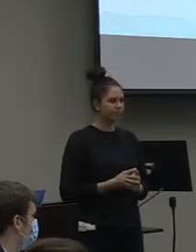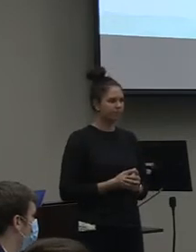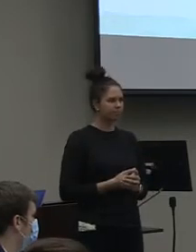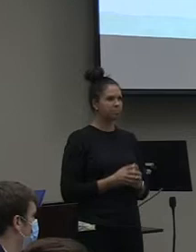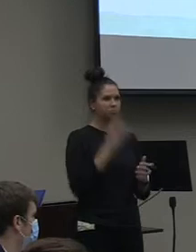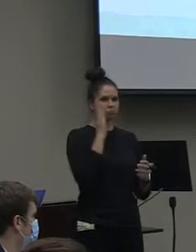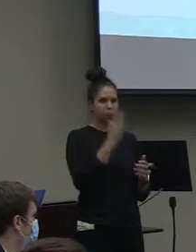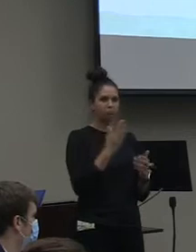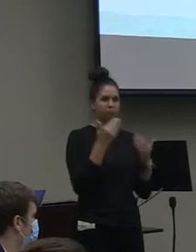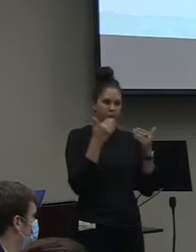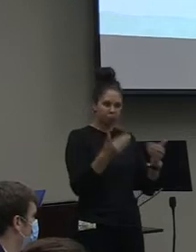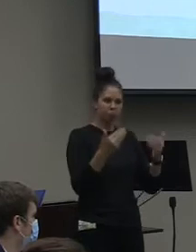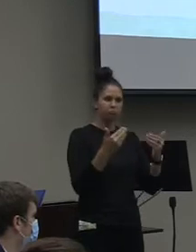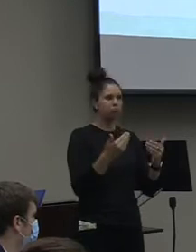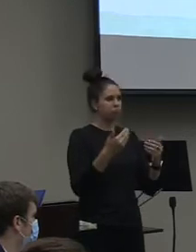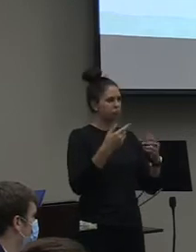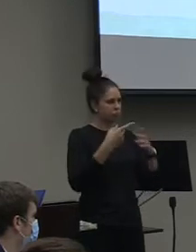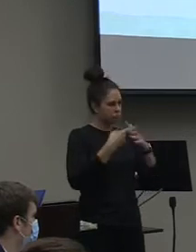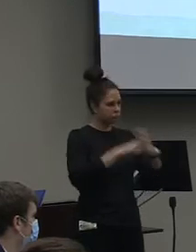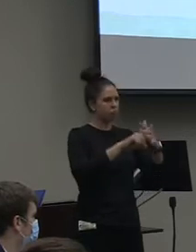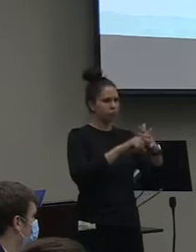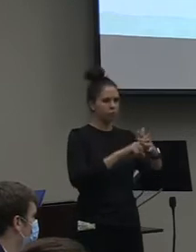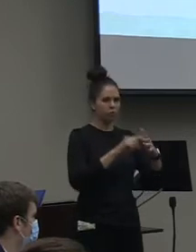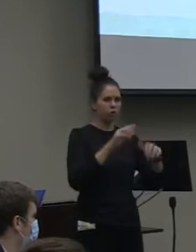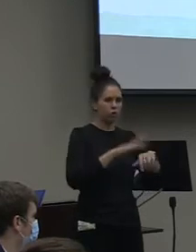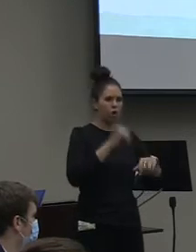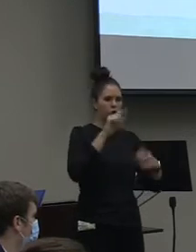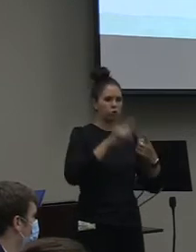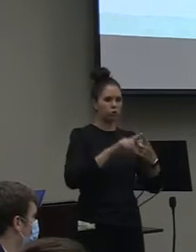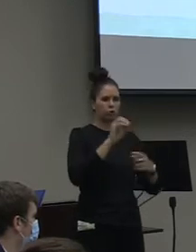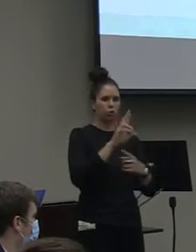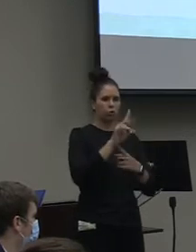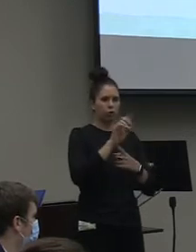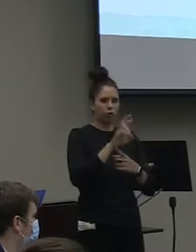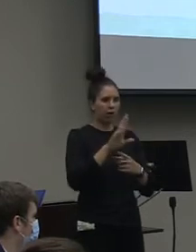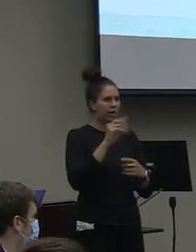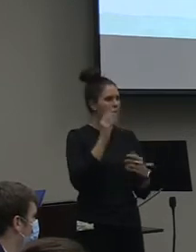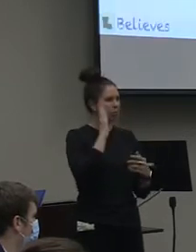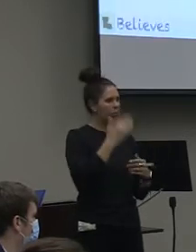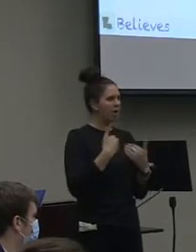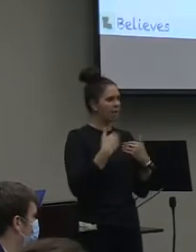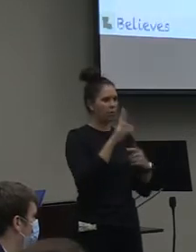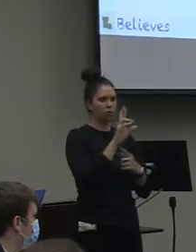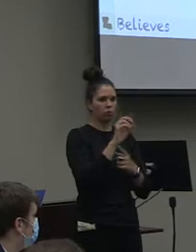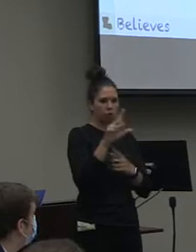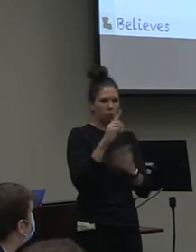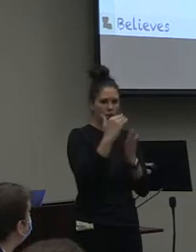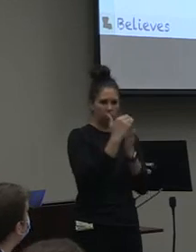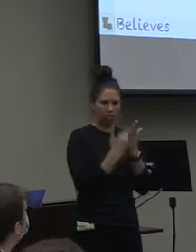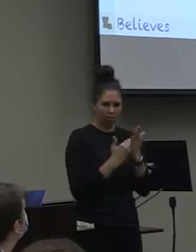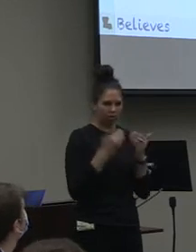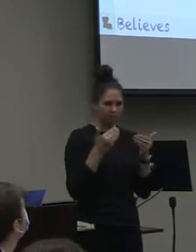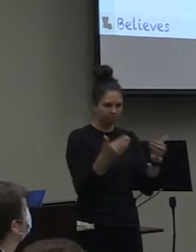We'll officially call our meeting to order, and we will begin today by calling roll.